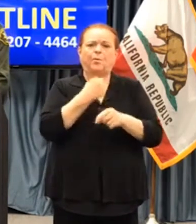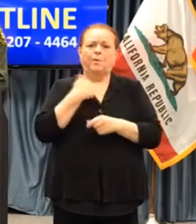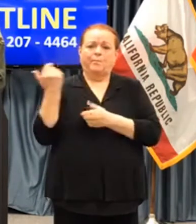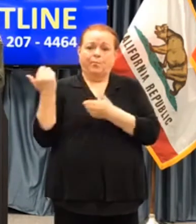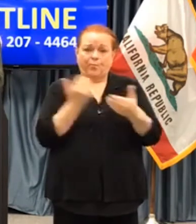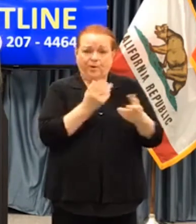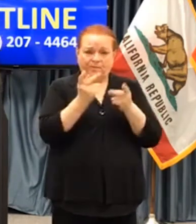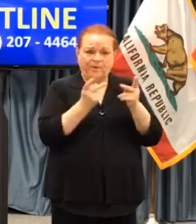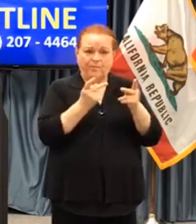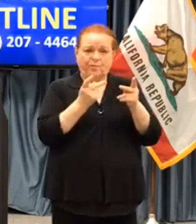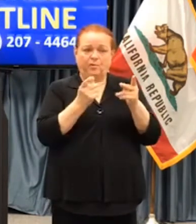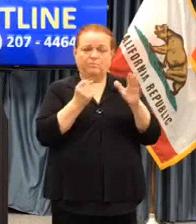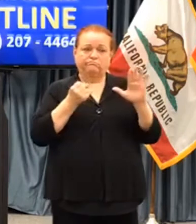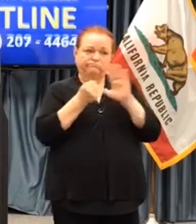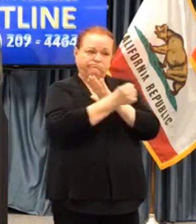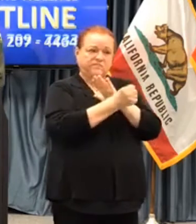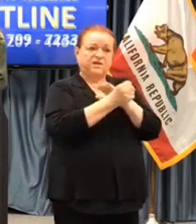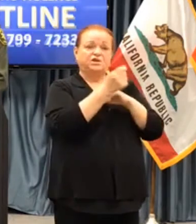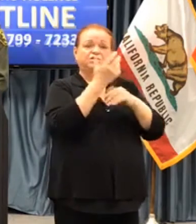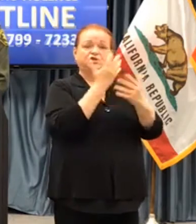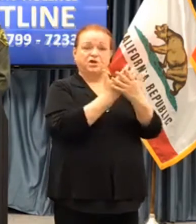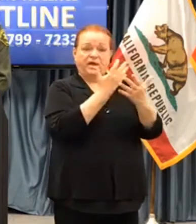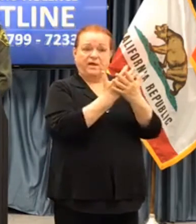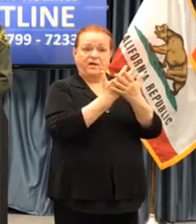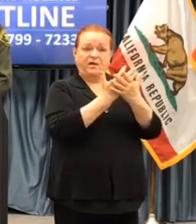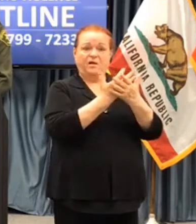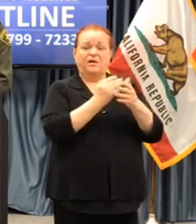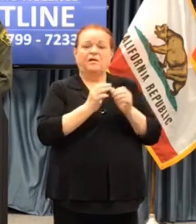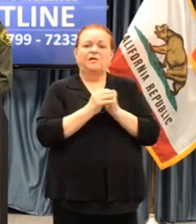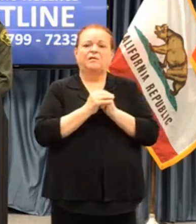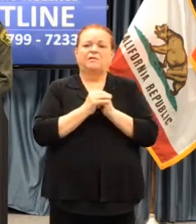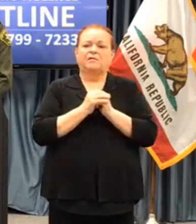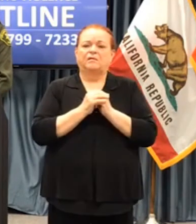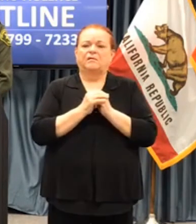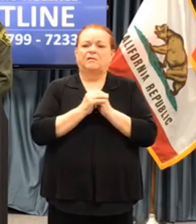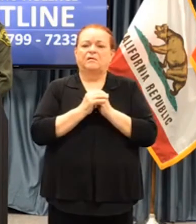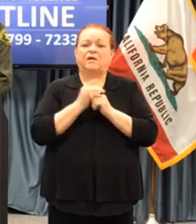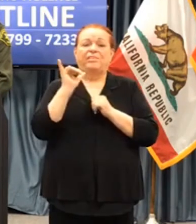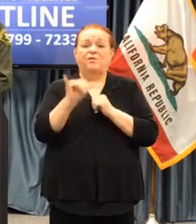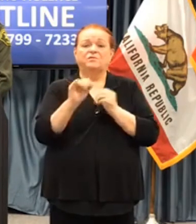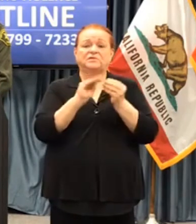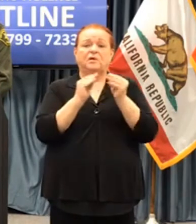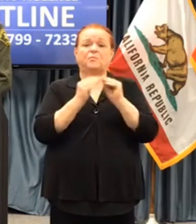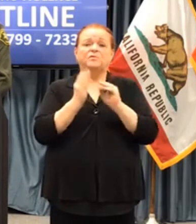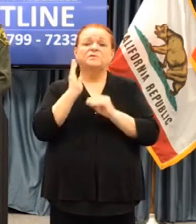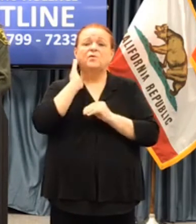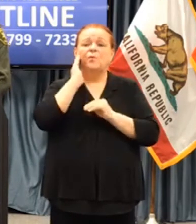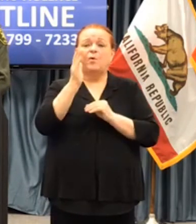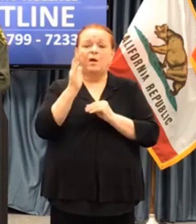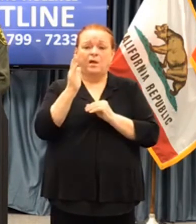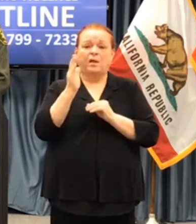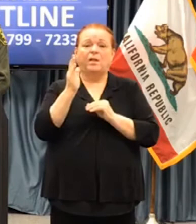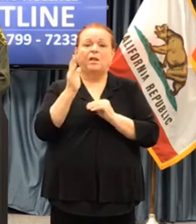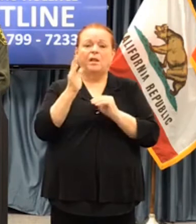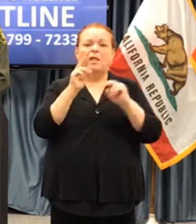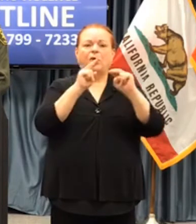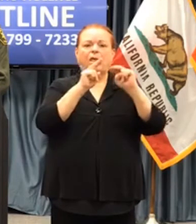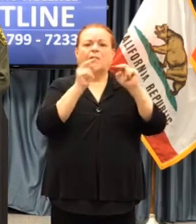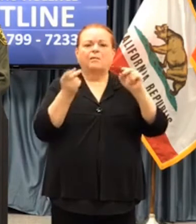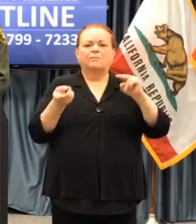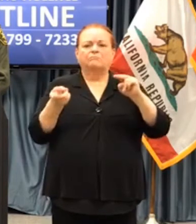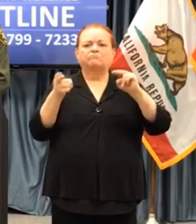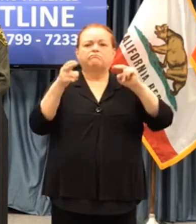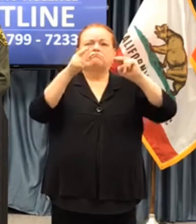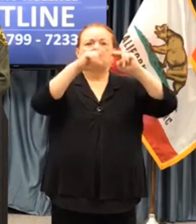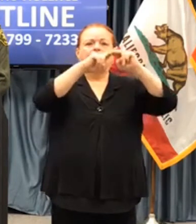to jail and holding them in custody in a custodial environment. Those numbers will eventually need to trickle back up to probably